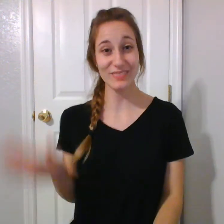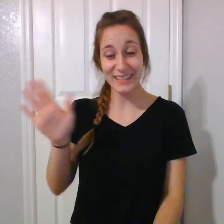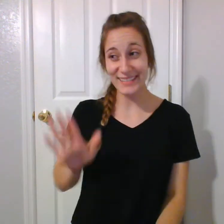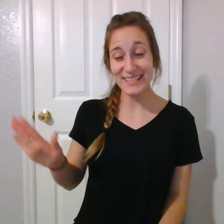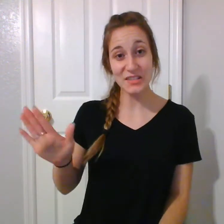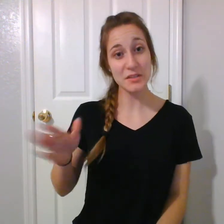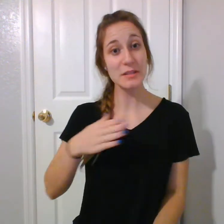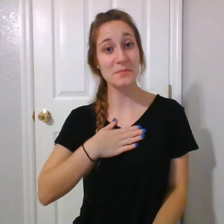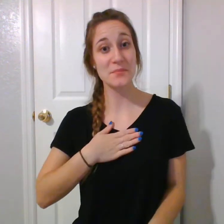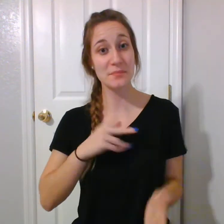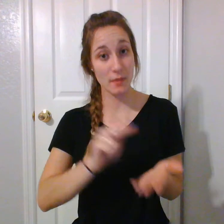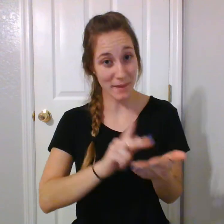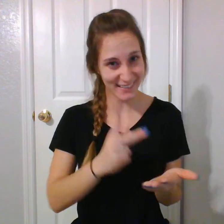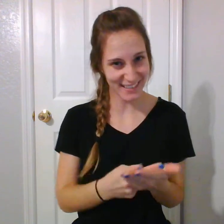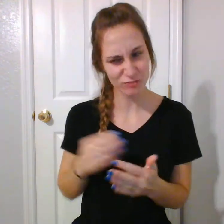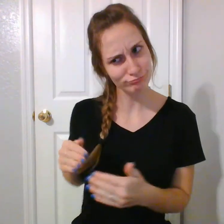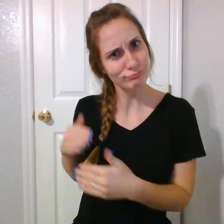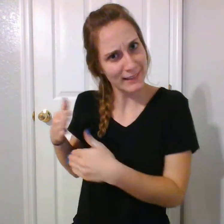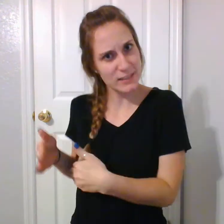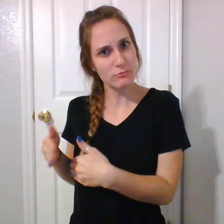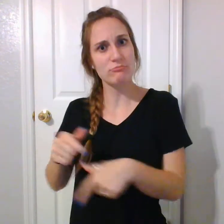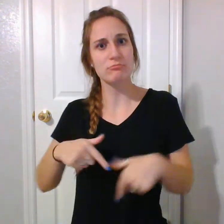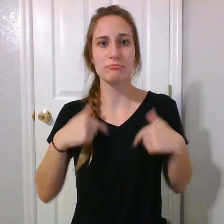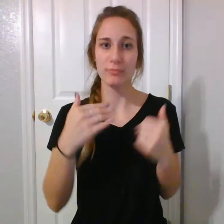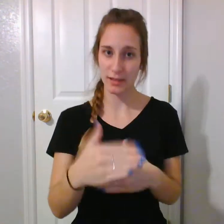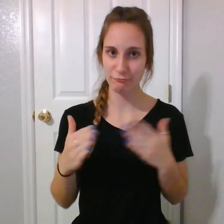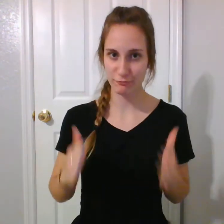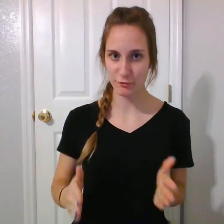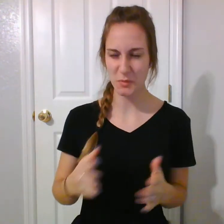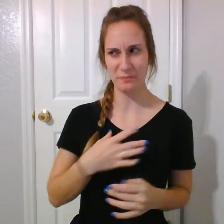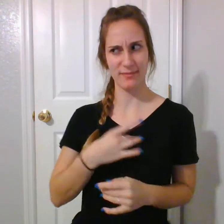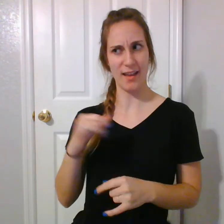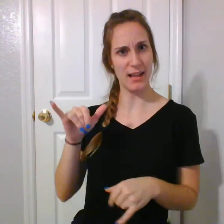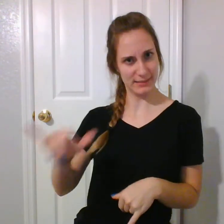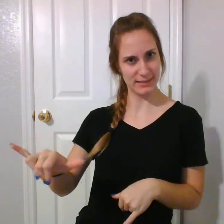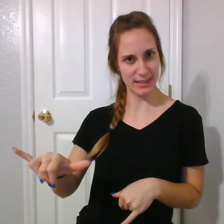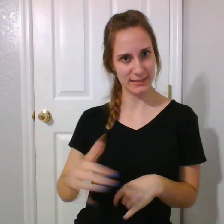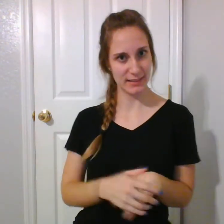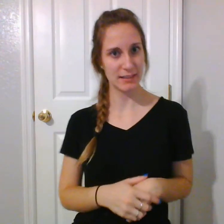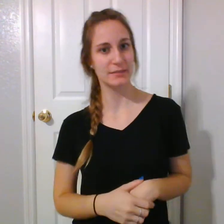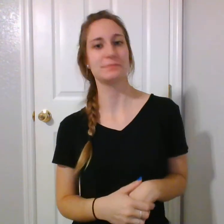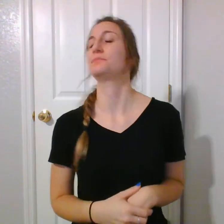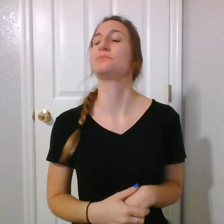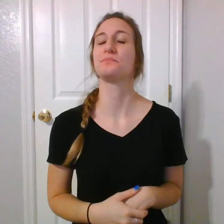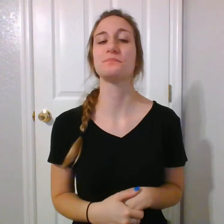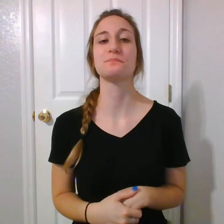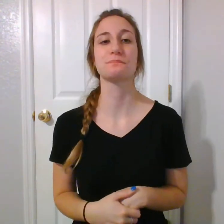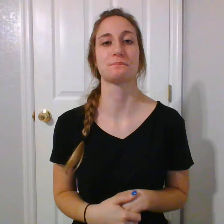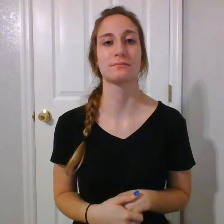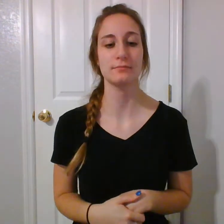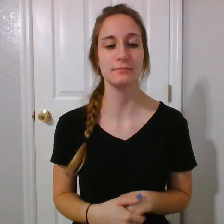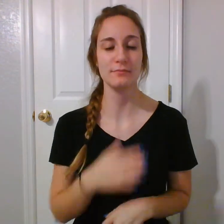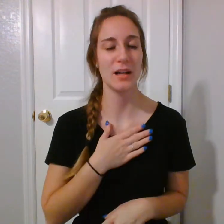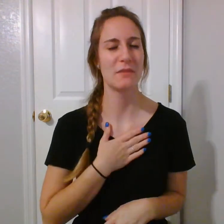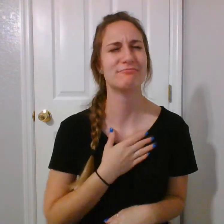kitchen. It's very close to the living room, which is really convenient that this is like one big open space. And my favorite part about